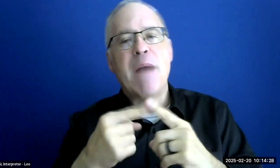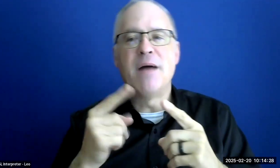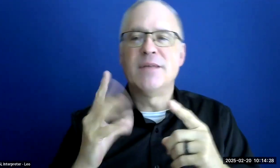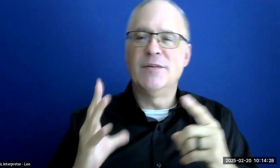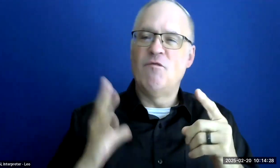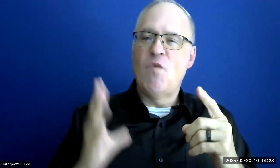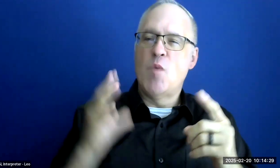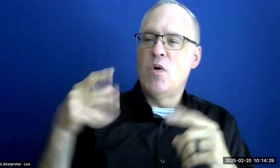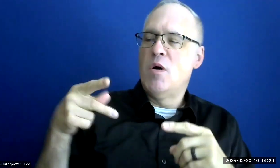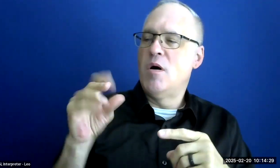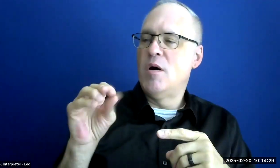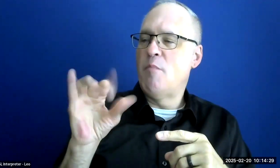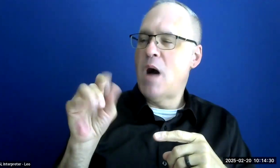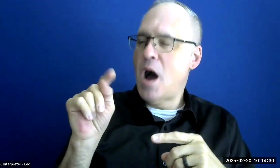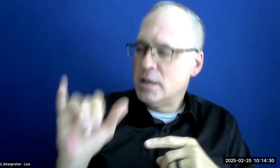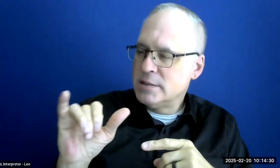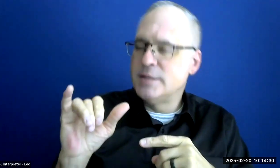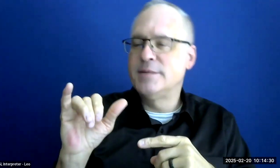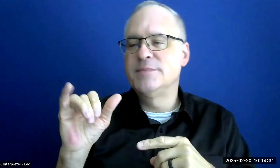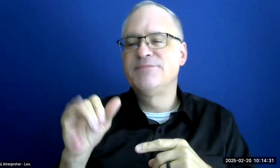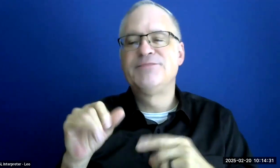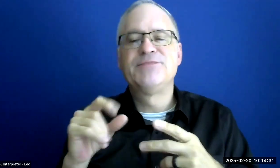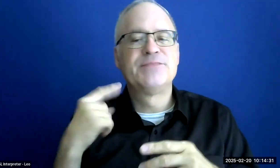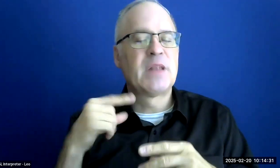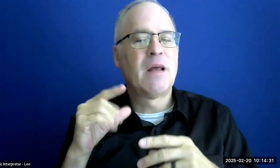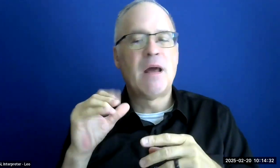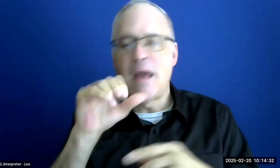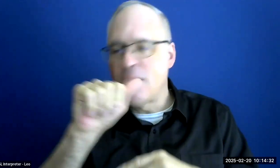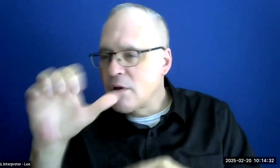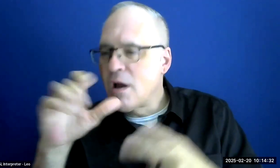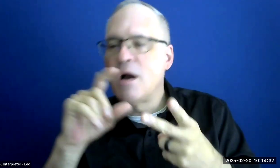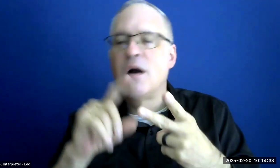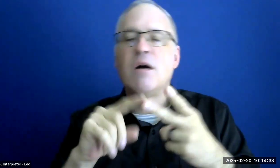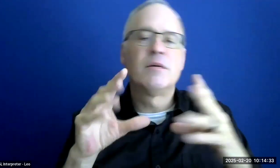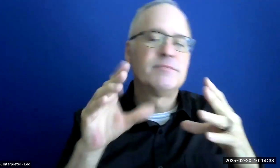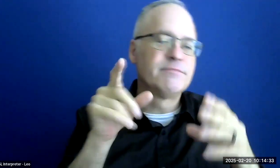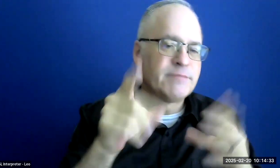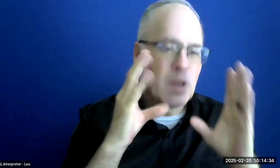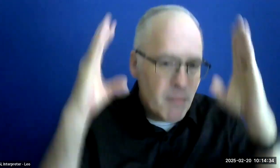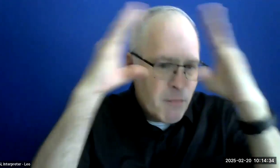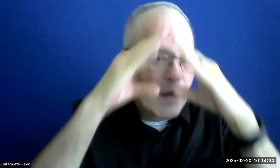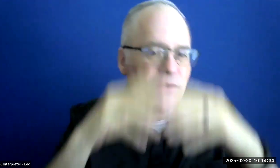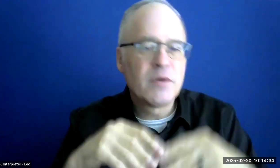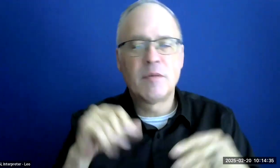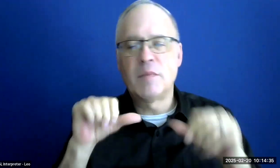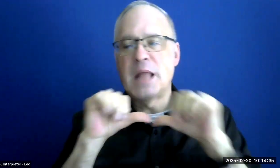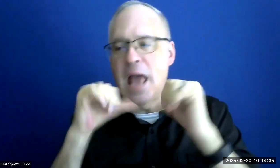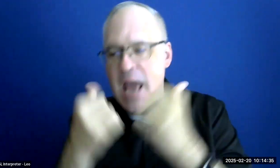of the denomination, its conferences, episcopal leadership, itineration, the agencies, and so